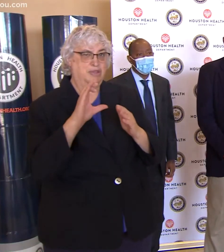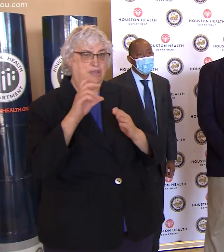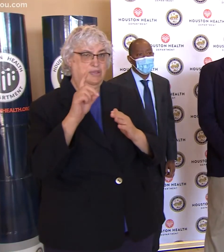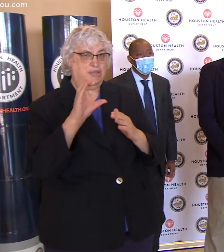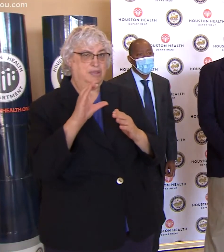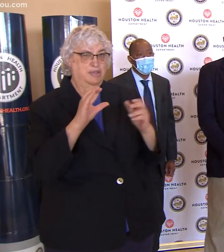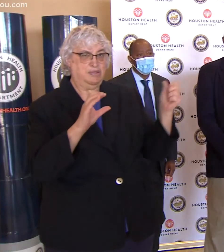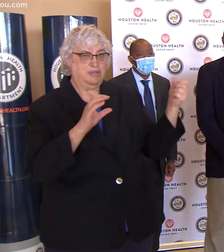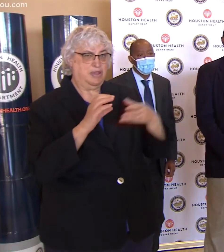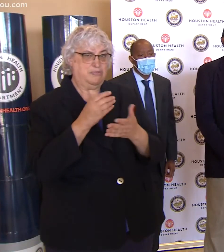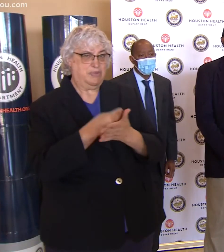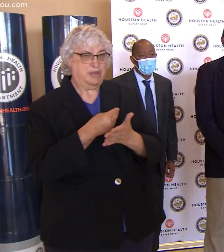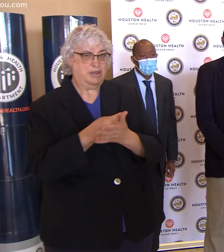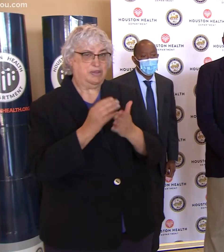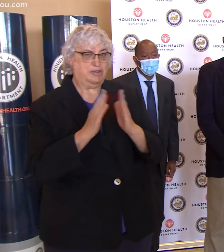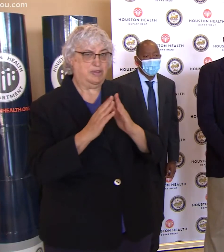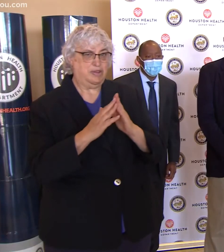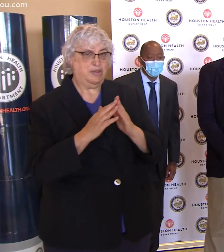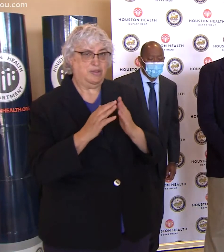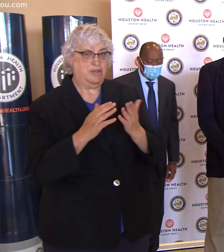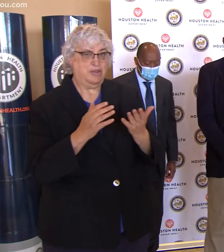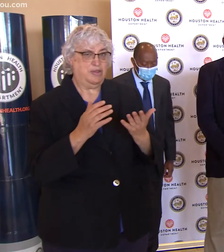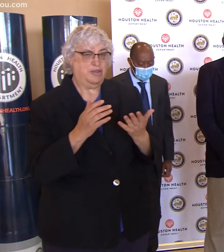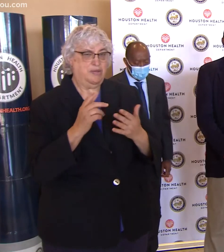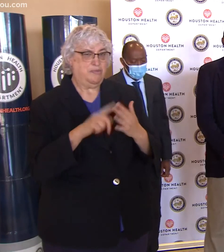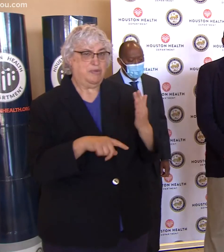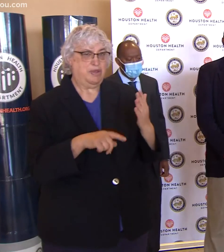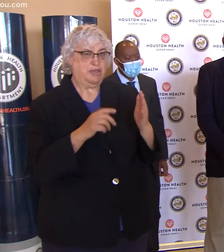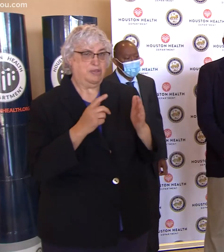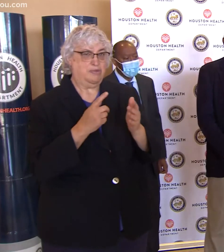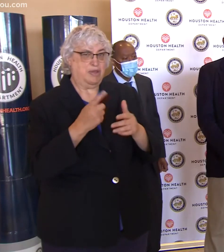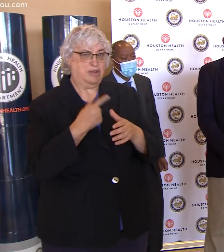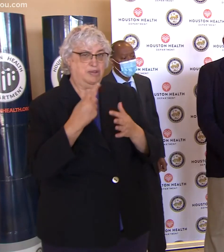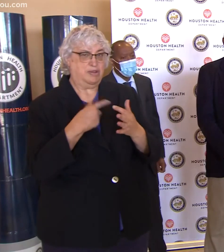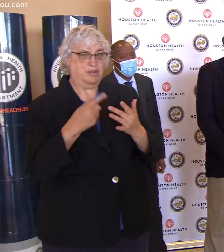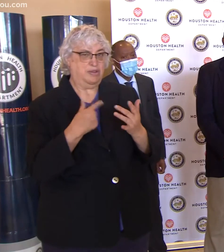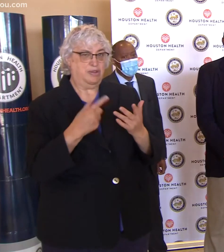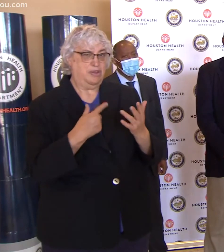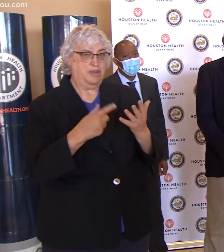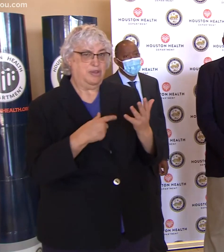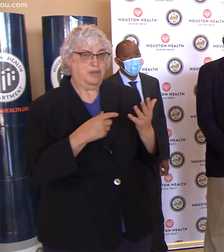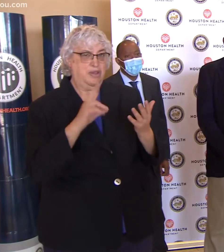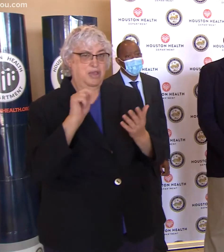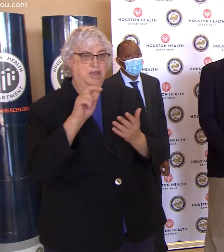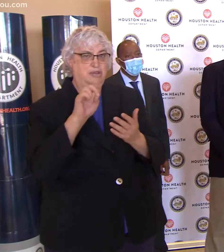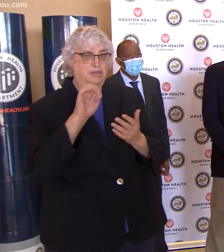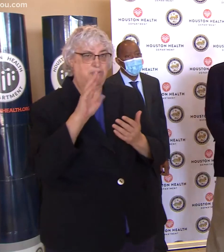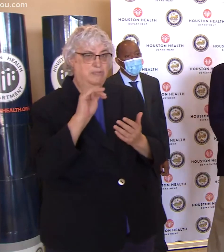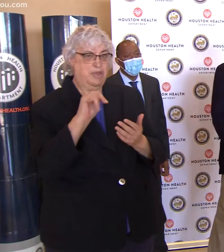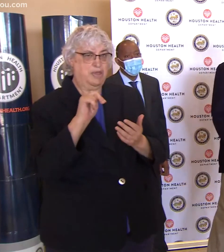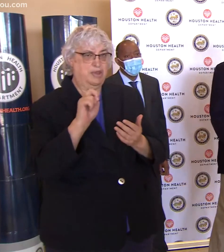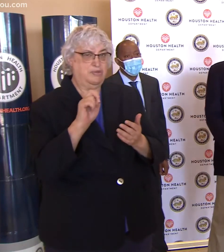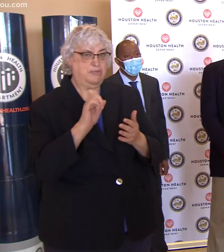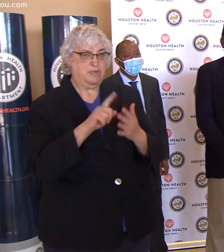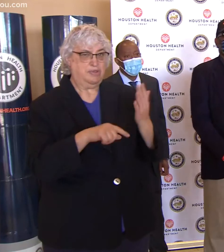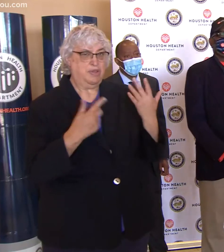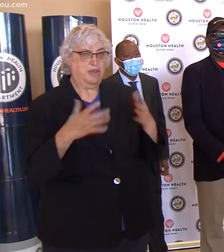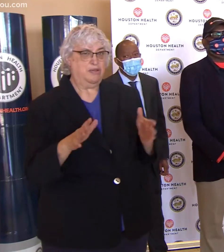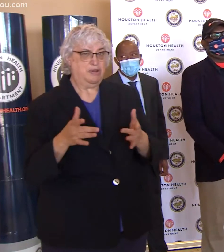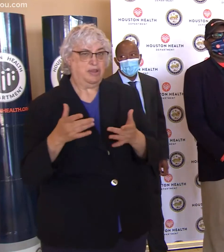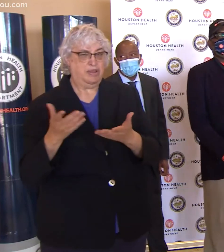first send the money to the city to decide what are the criteria? Are you trying to undermine what is already on the